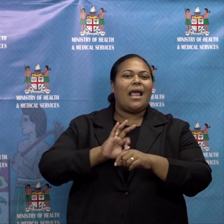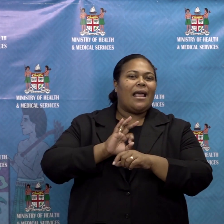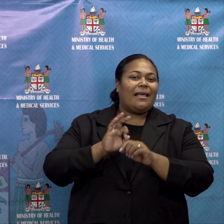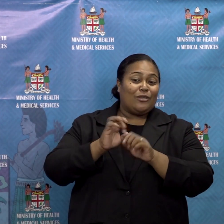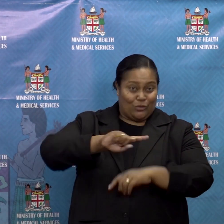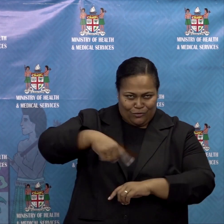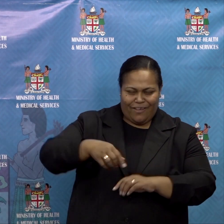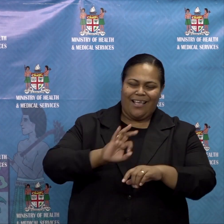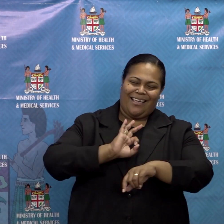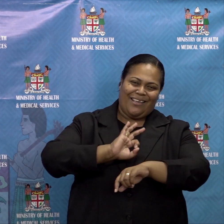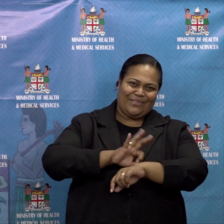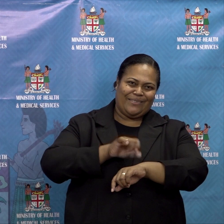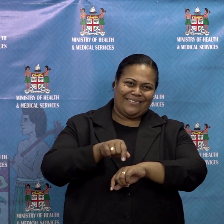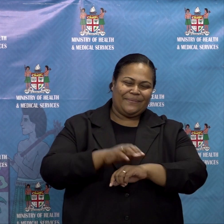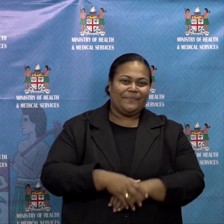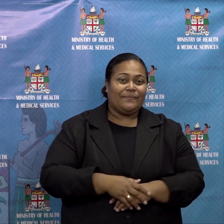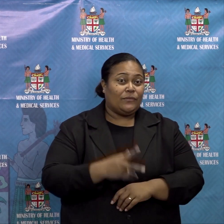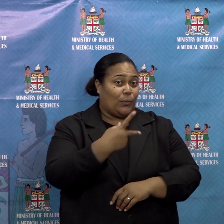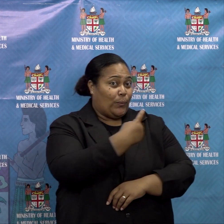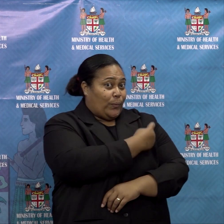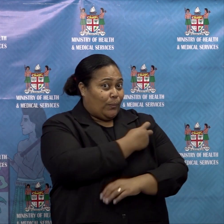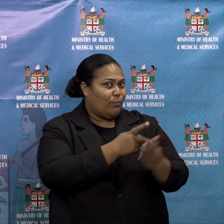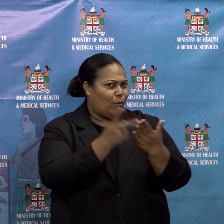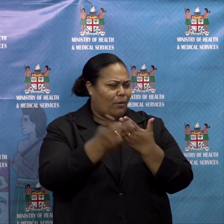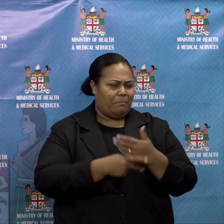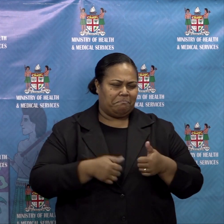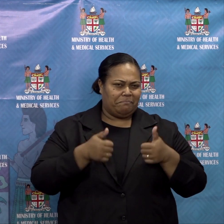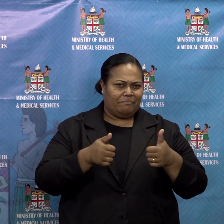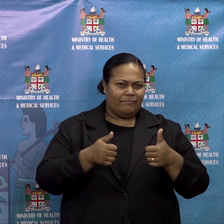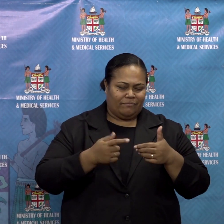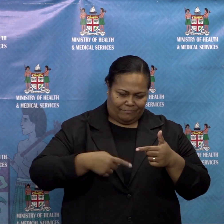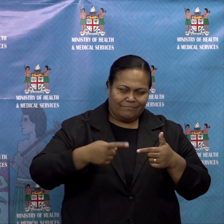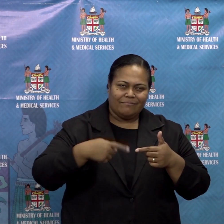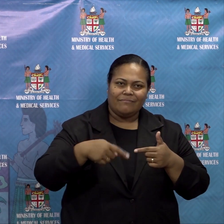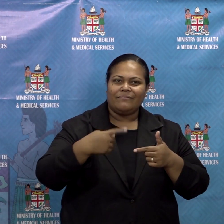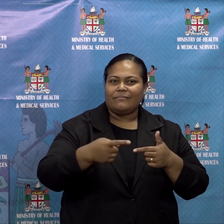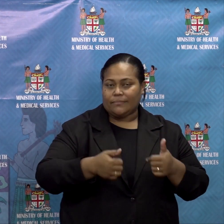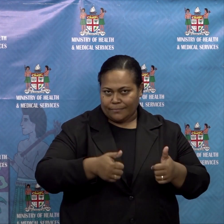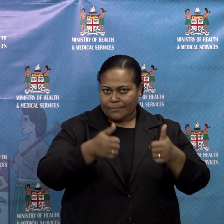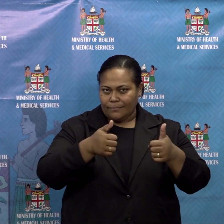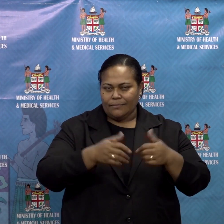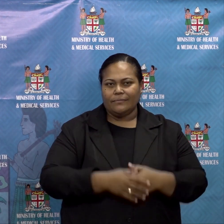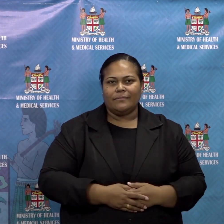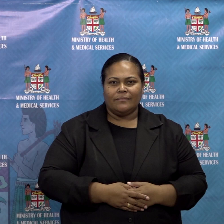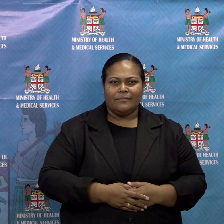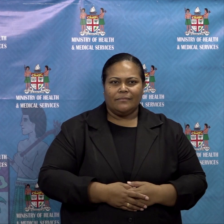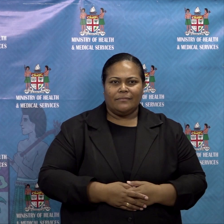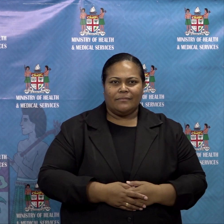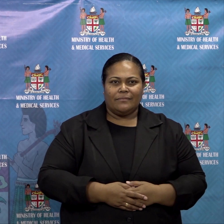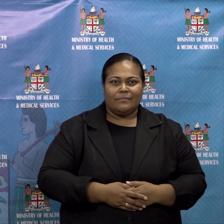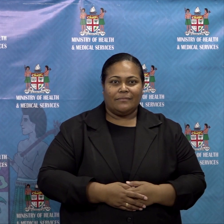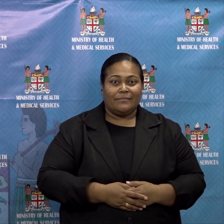our vaccination program is rolling out well and picking up pace. We're getting into the rhythm of the new way